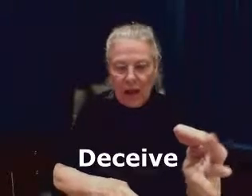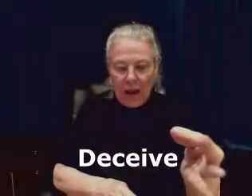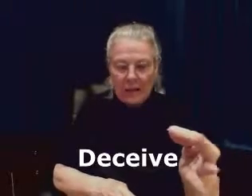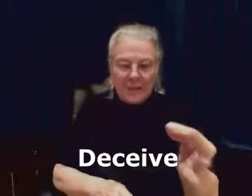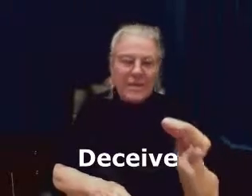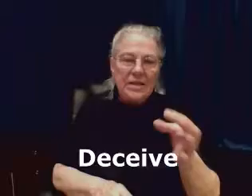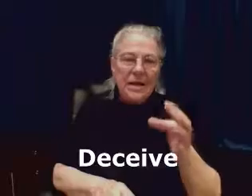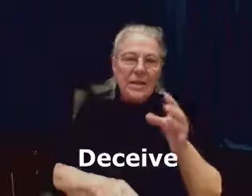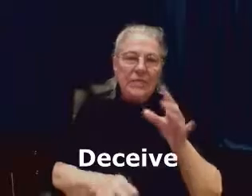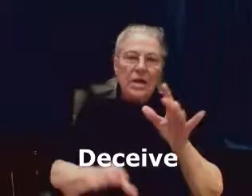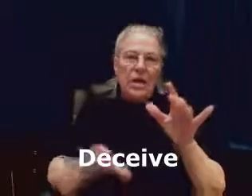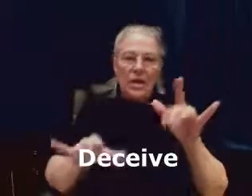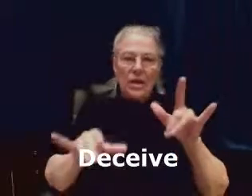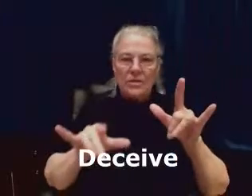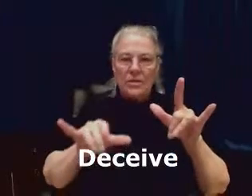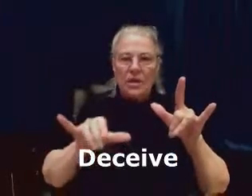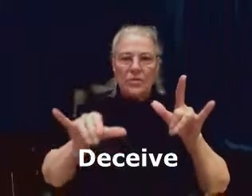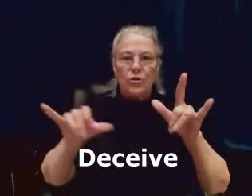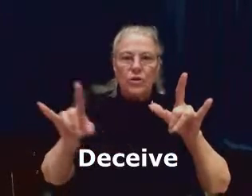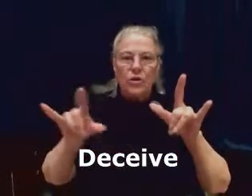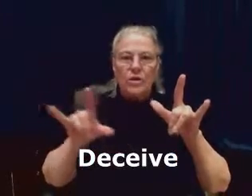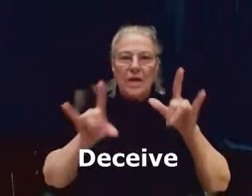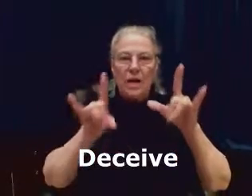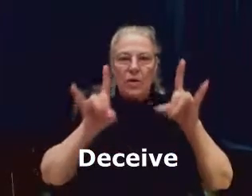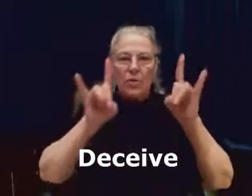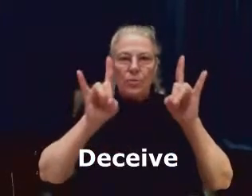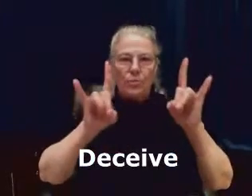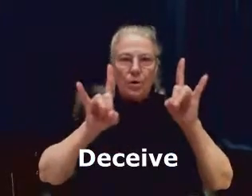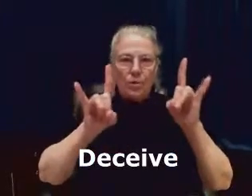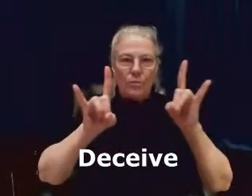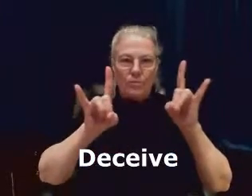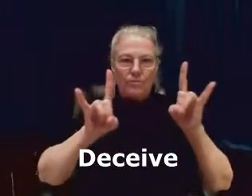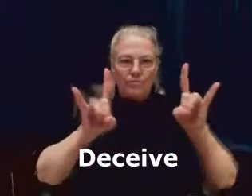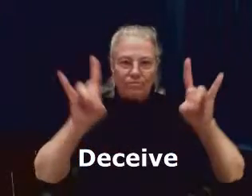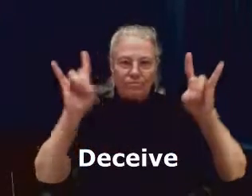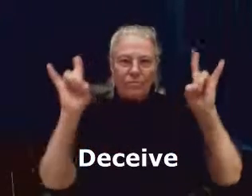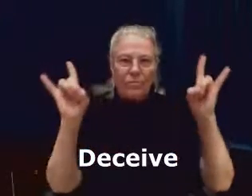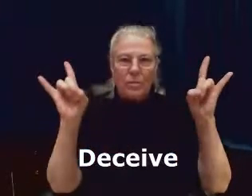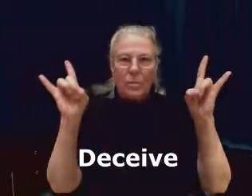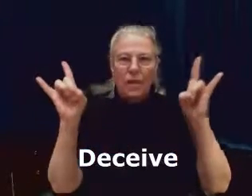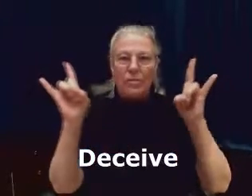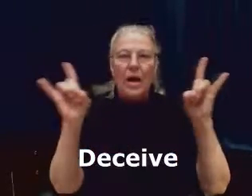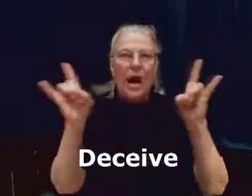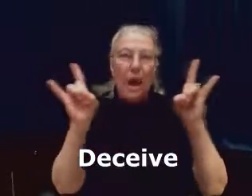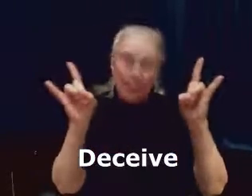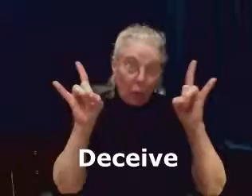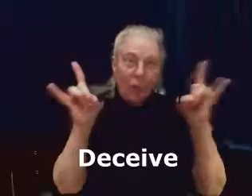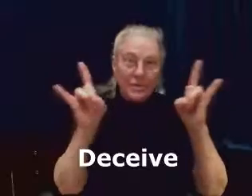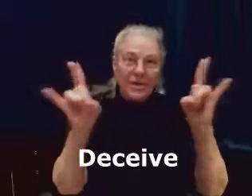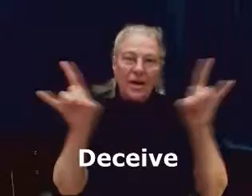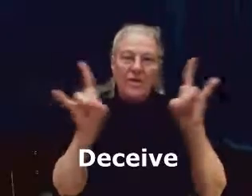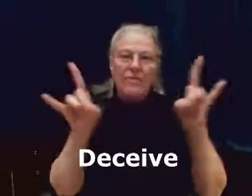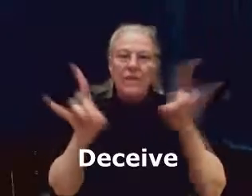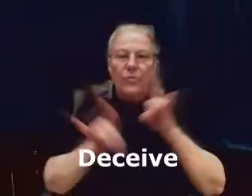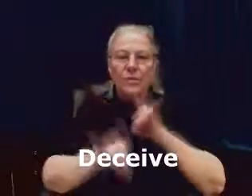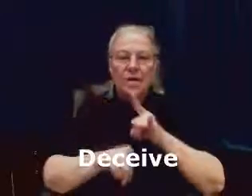And deceives, it's you're going to take your the hang 'em horns kind of thing from